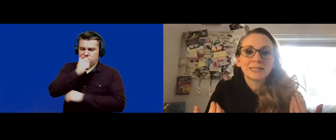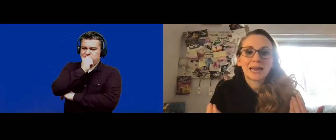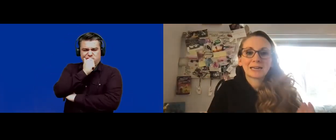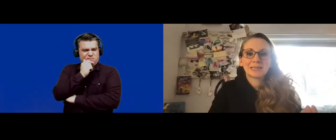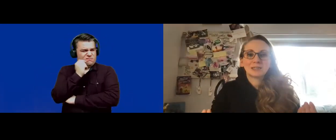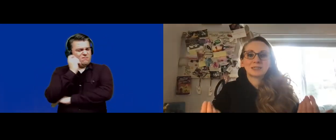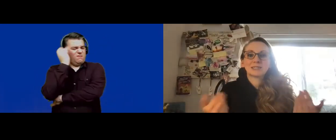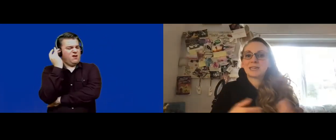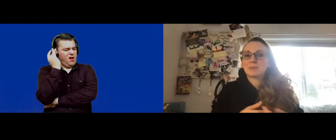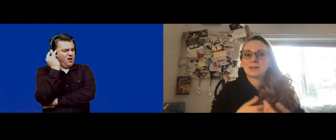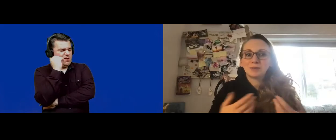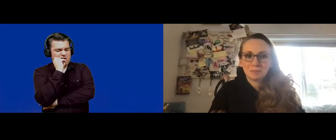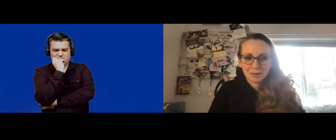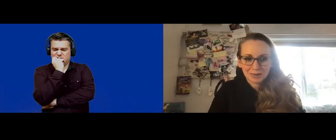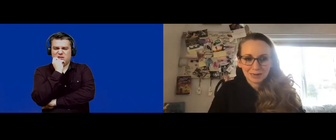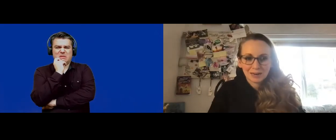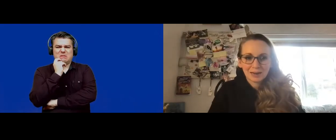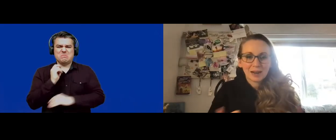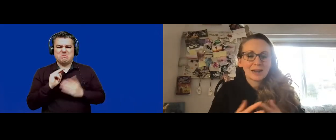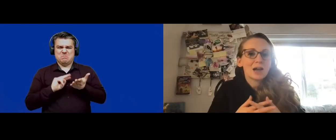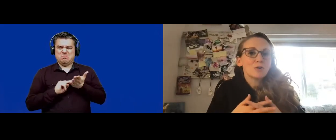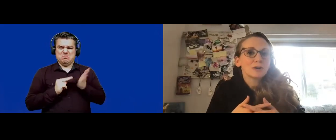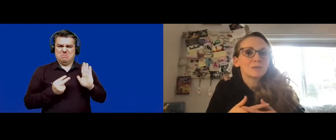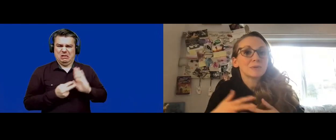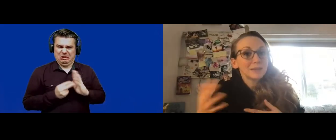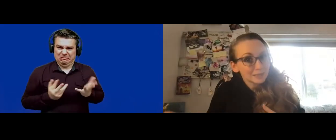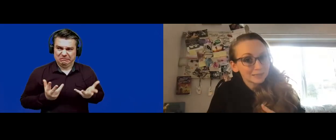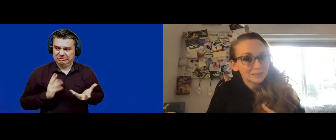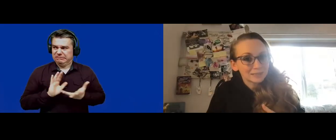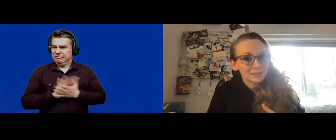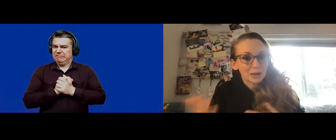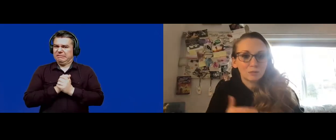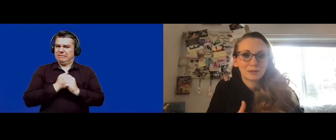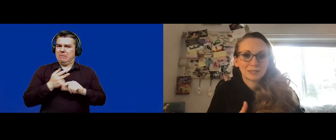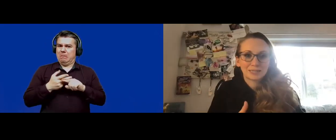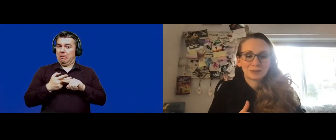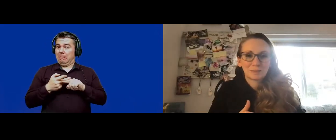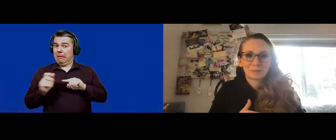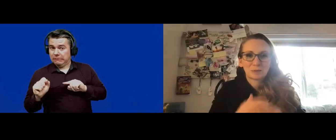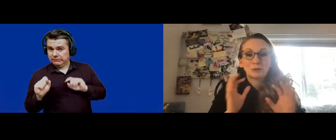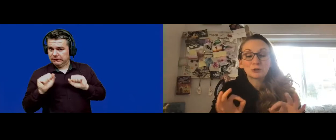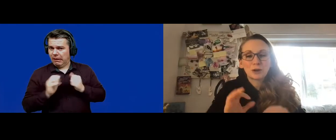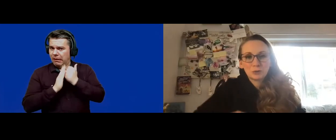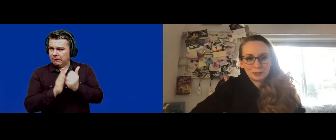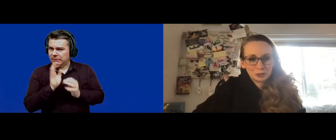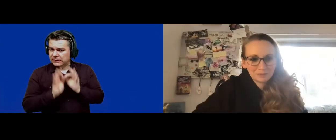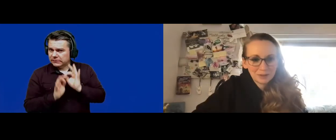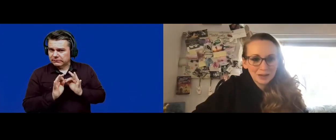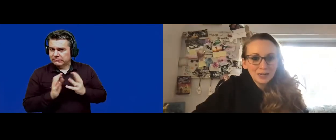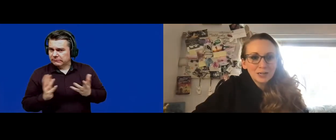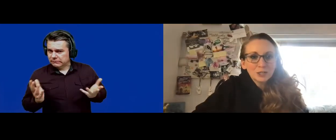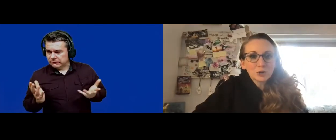What exactly does this statement even mean? And how can Plexus help fix this? It's a great